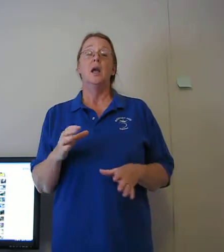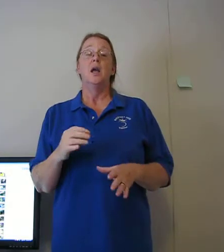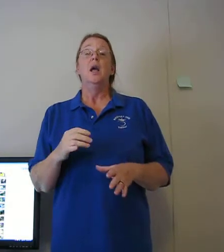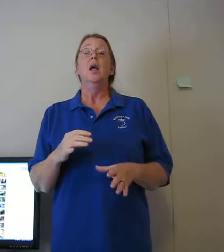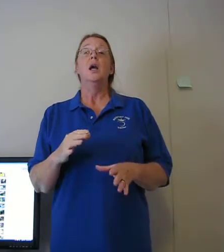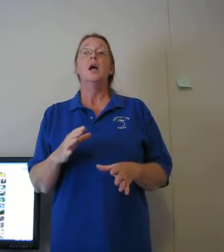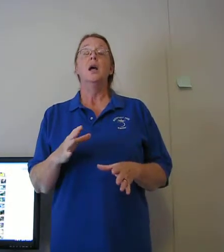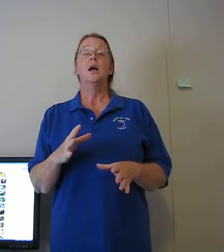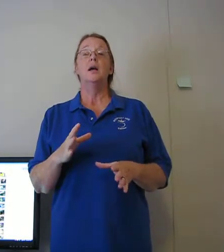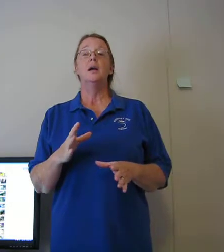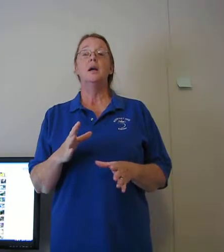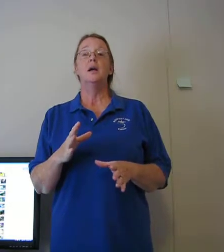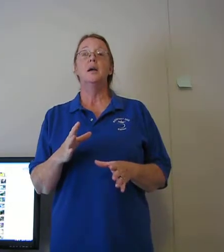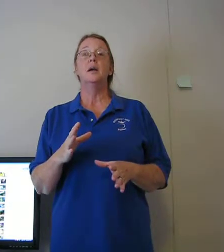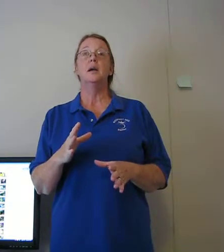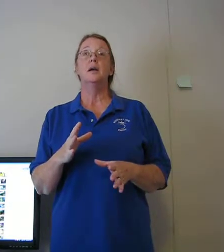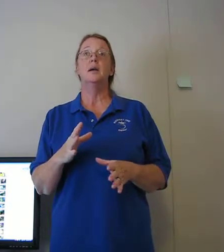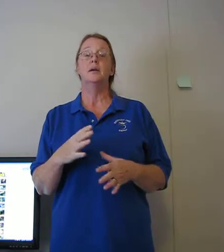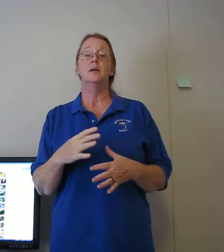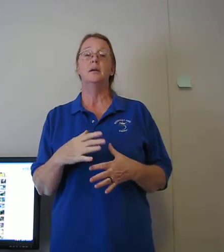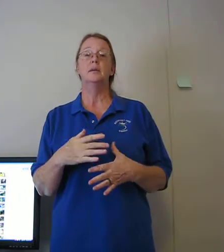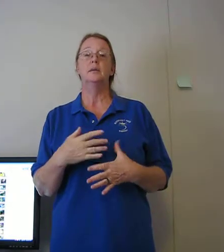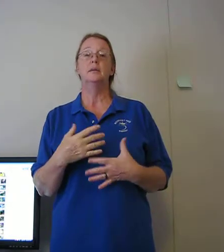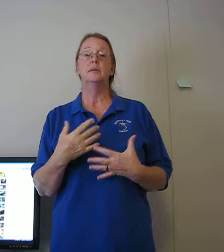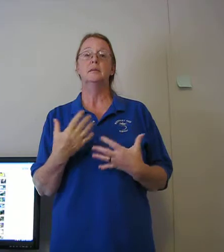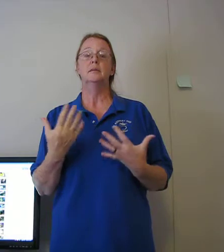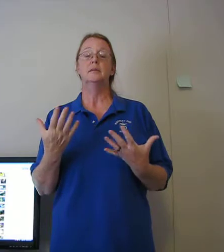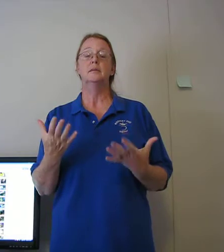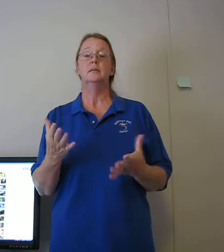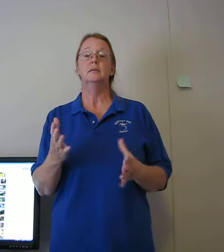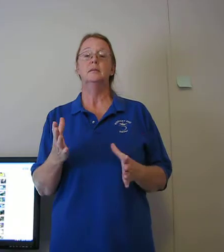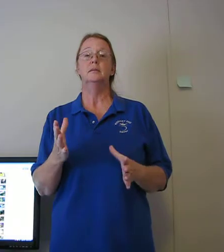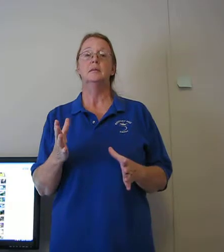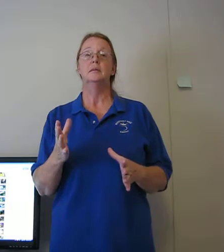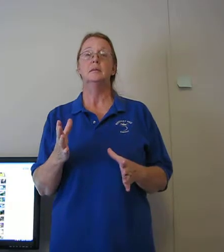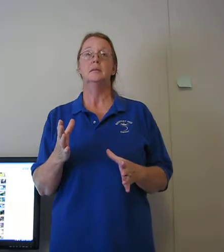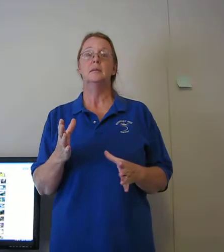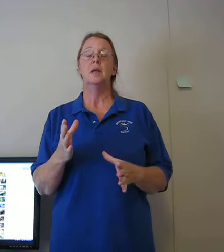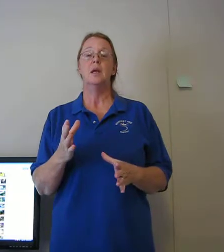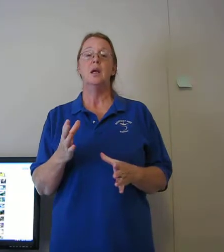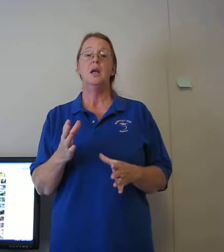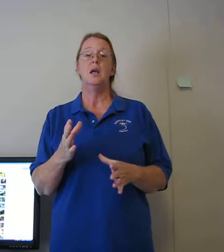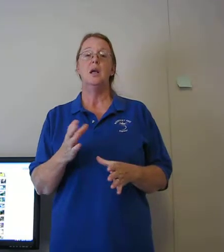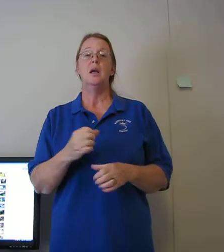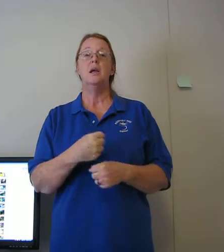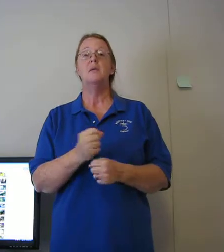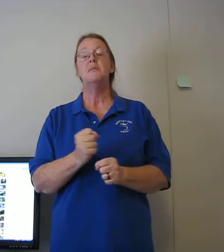more traditional methods. Fish farming began in 2000 BC.